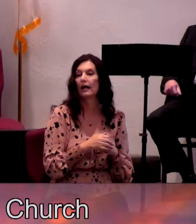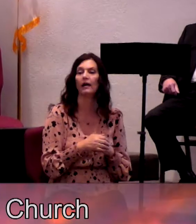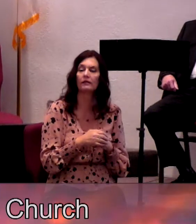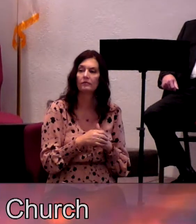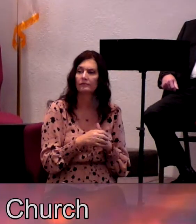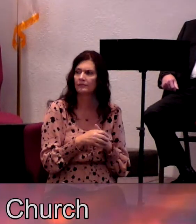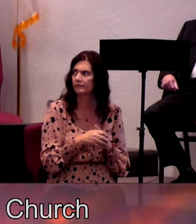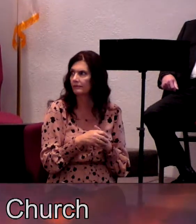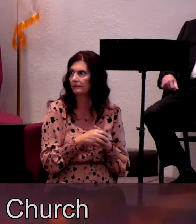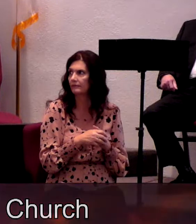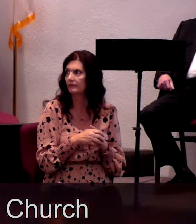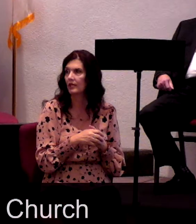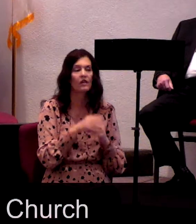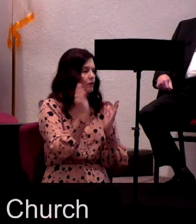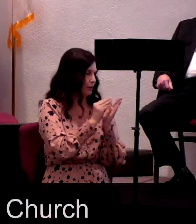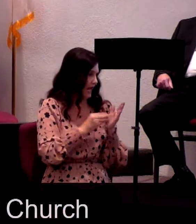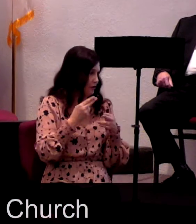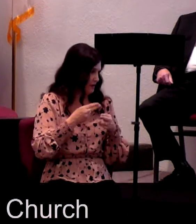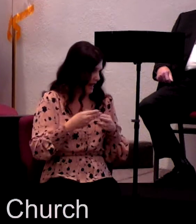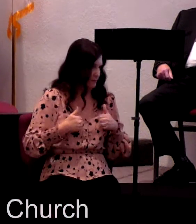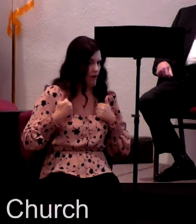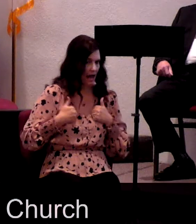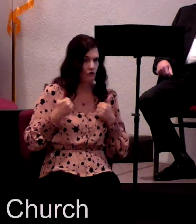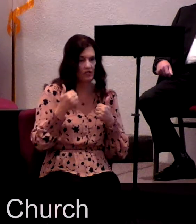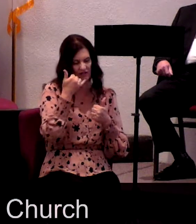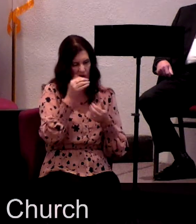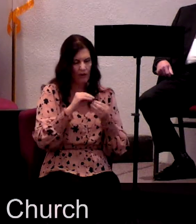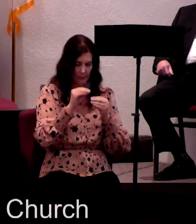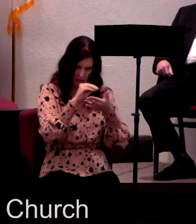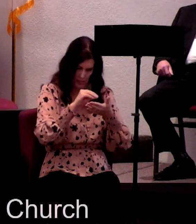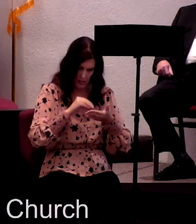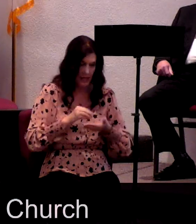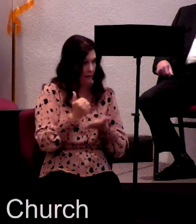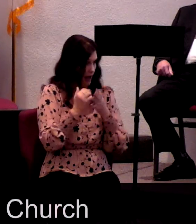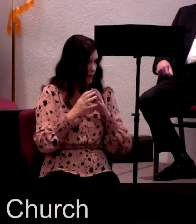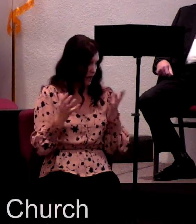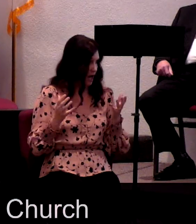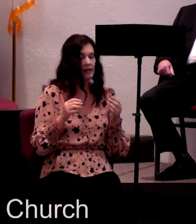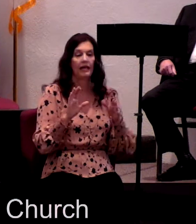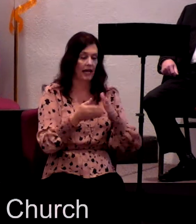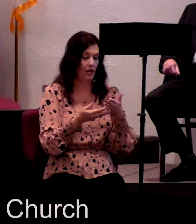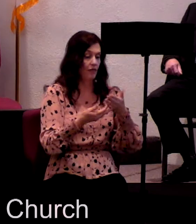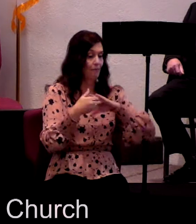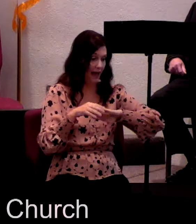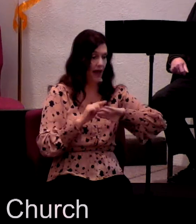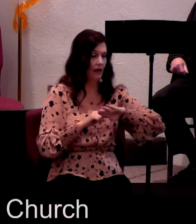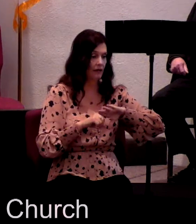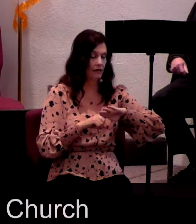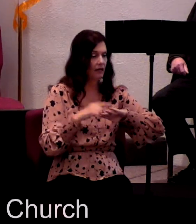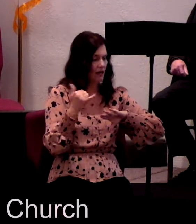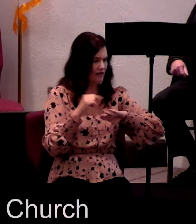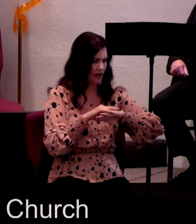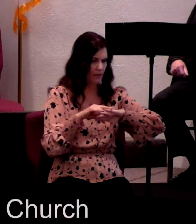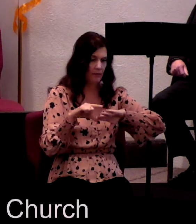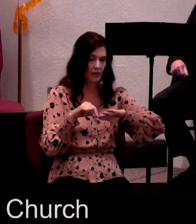more. And if you just fill your name and address and phone number, that'd be very helpful. And on the back of that yellow slip